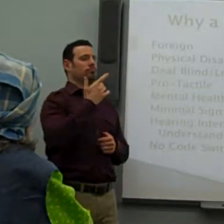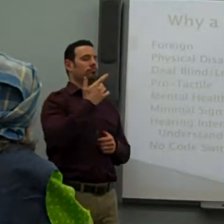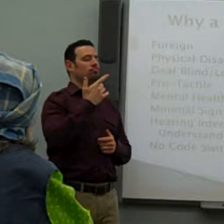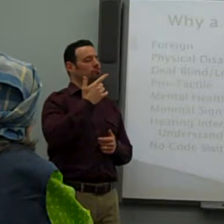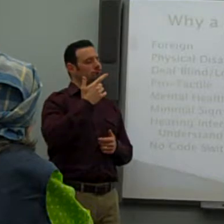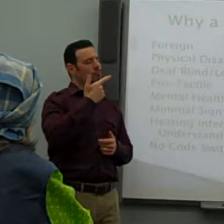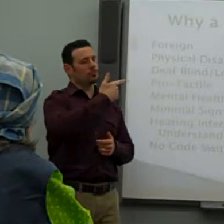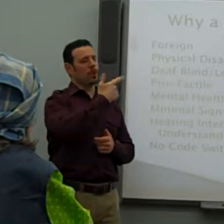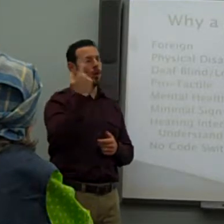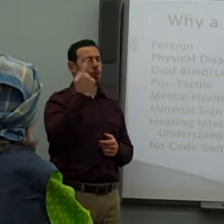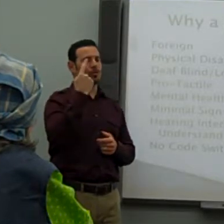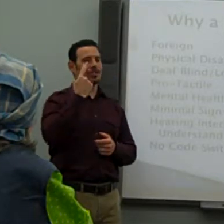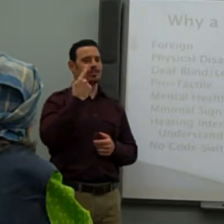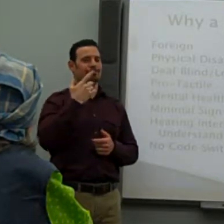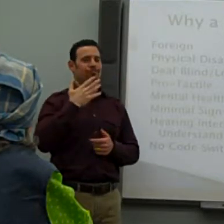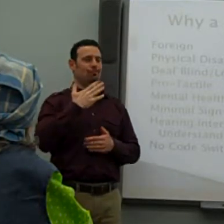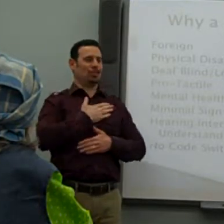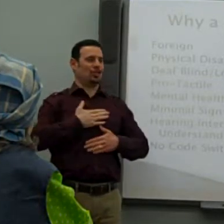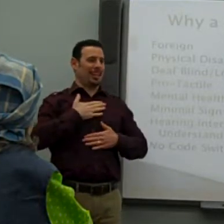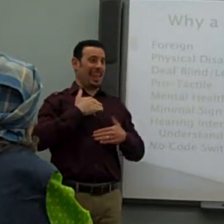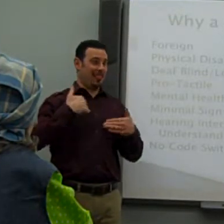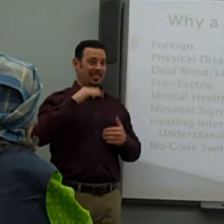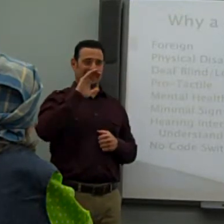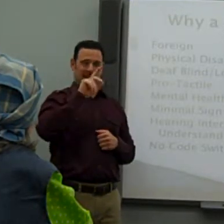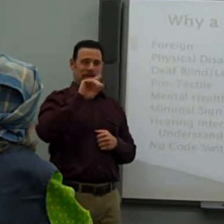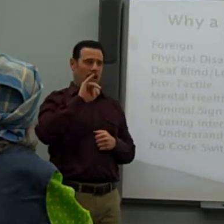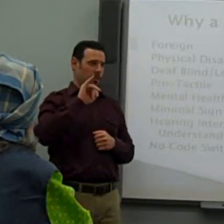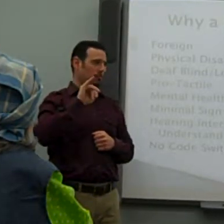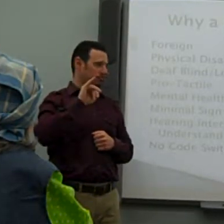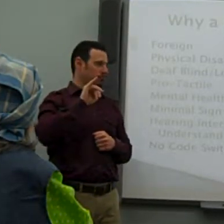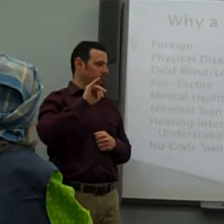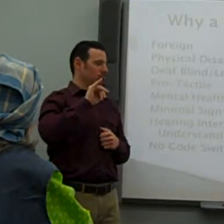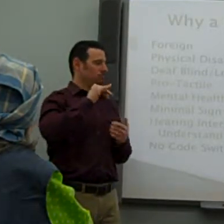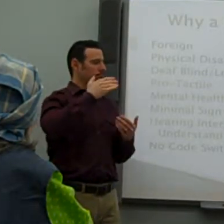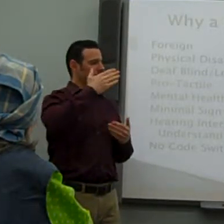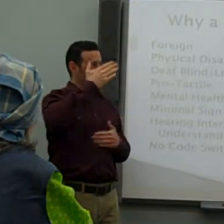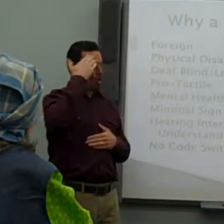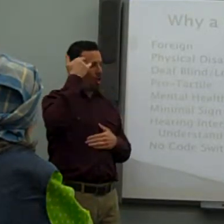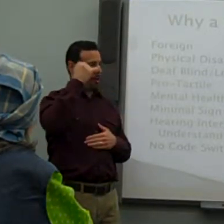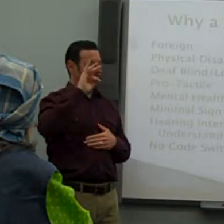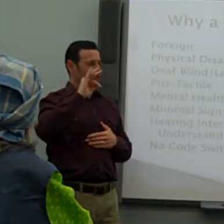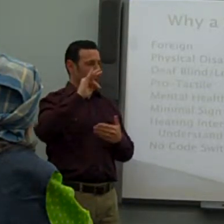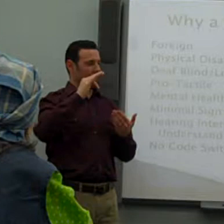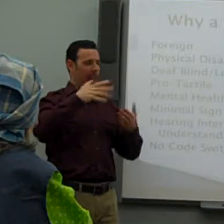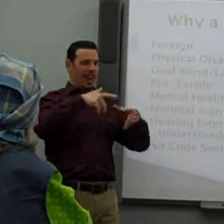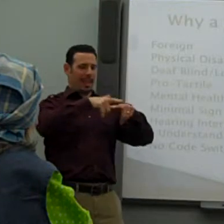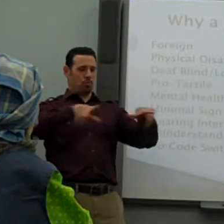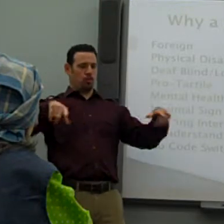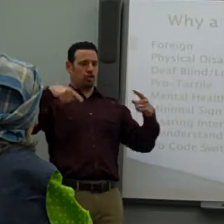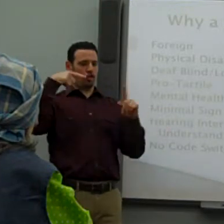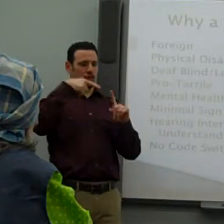Maybe the consumer is deaf-blind or low vision. That's another situation when we bring in a